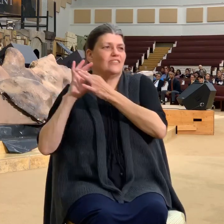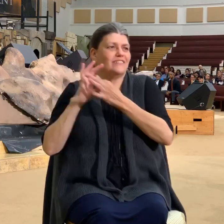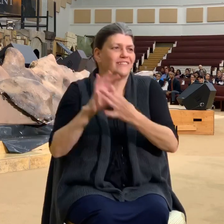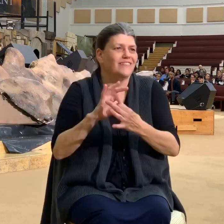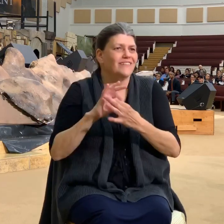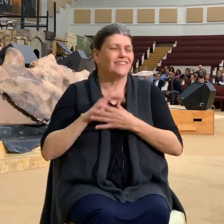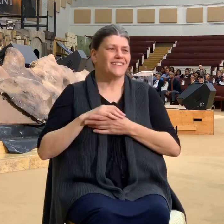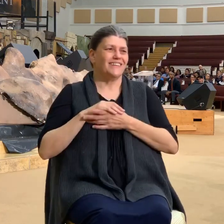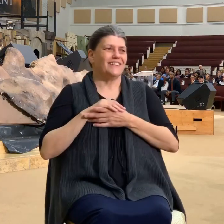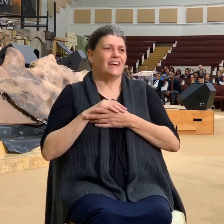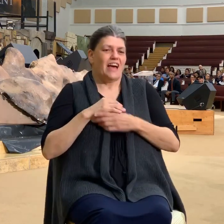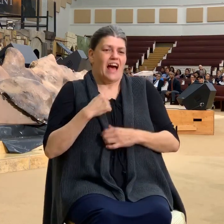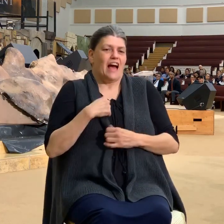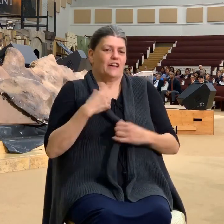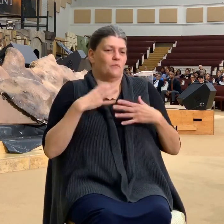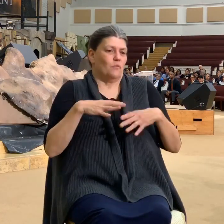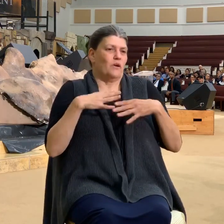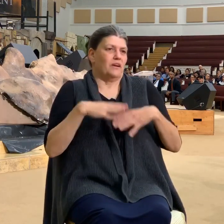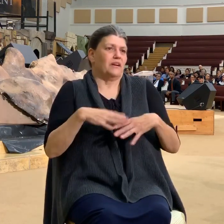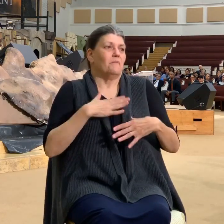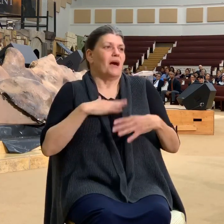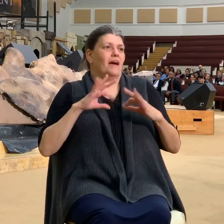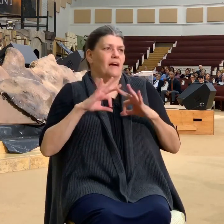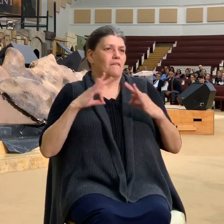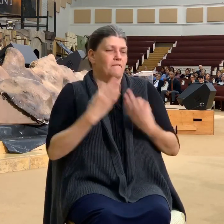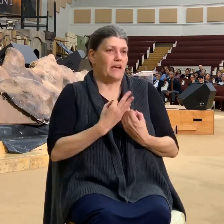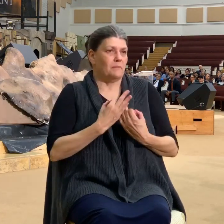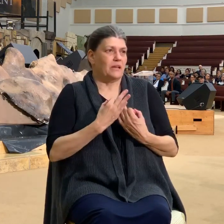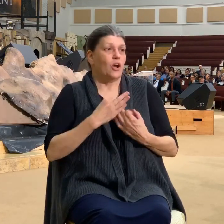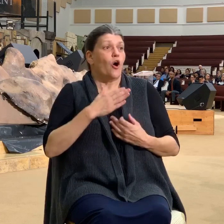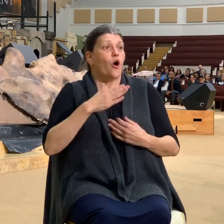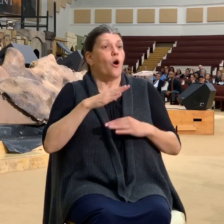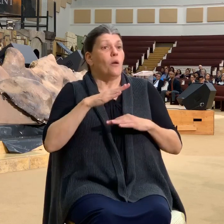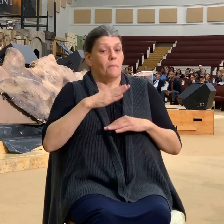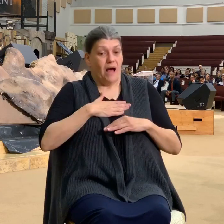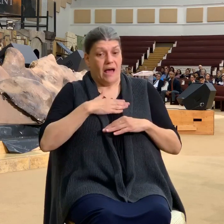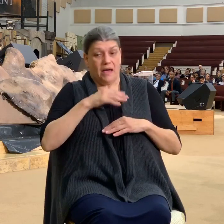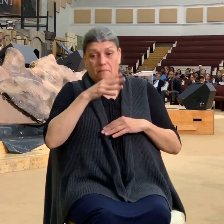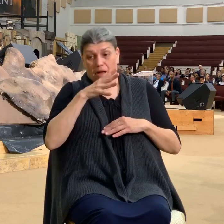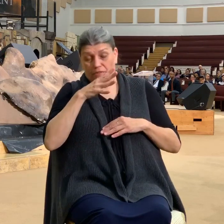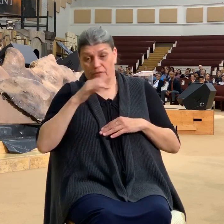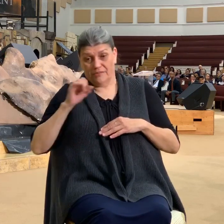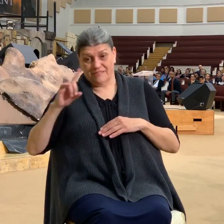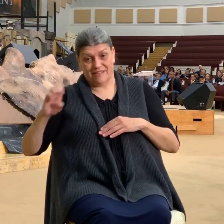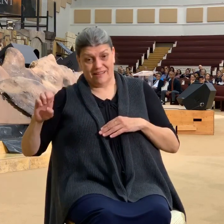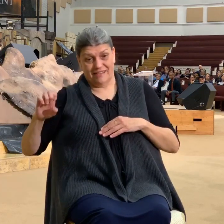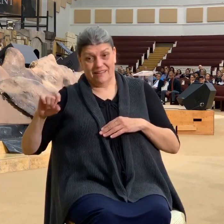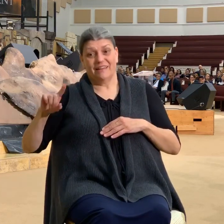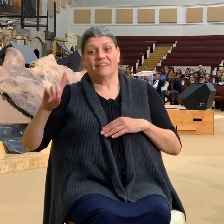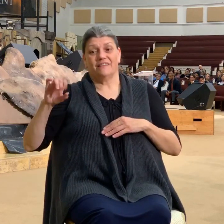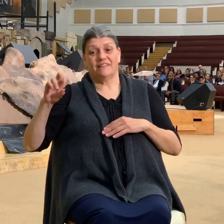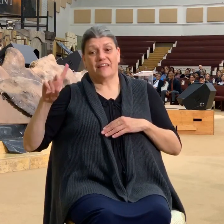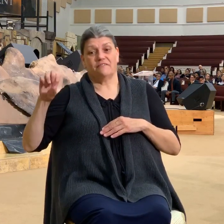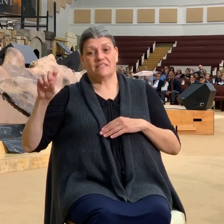wearing my family on my mother's side. This is the